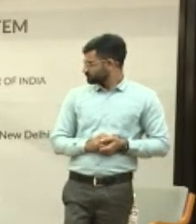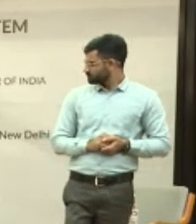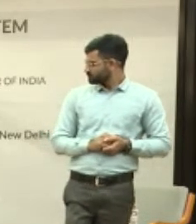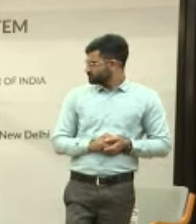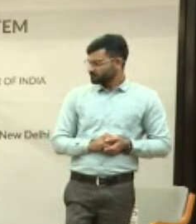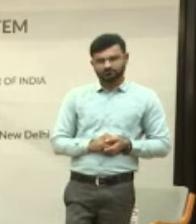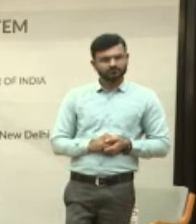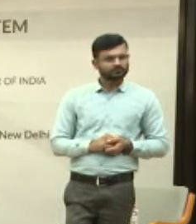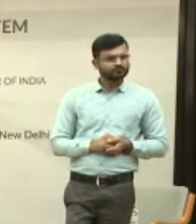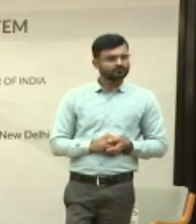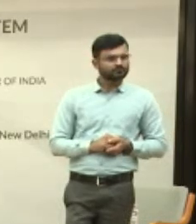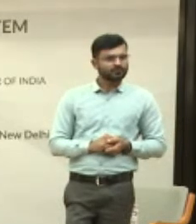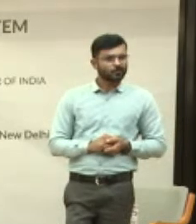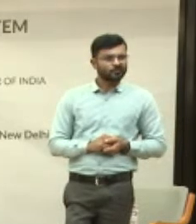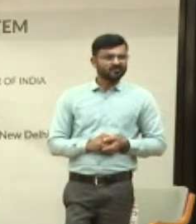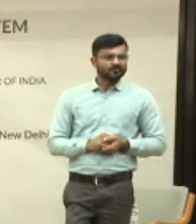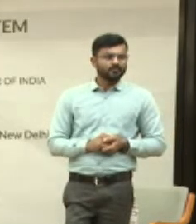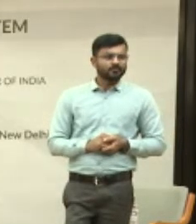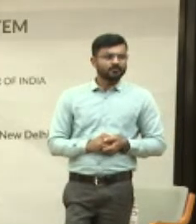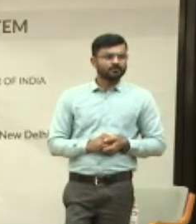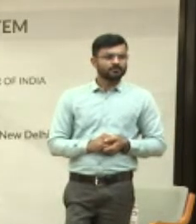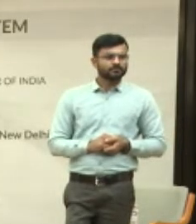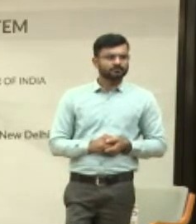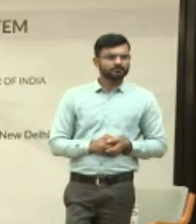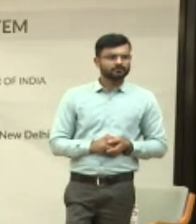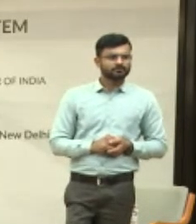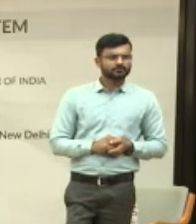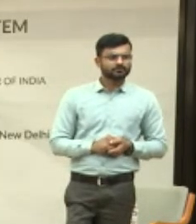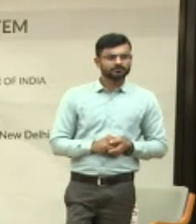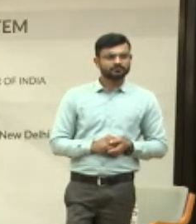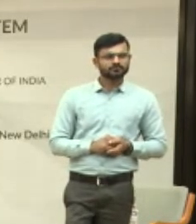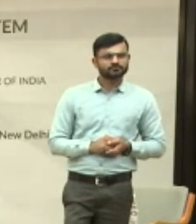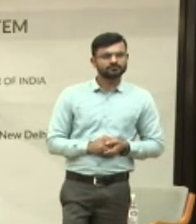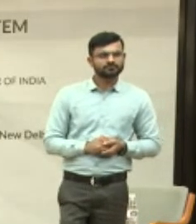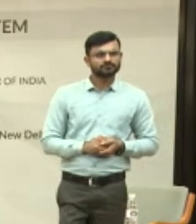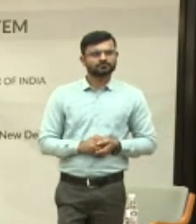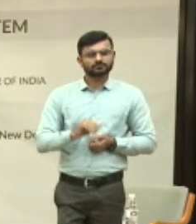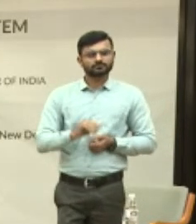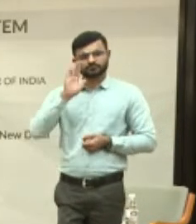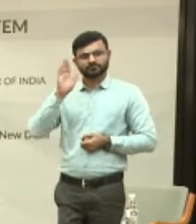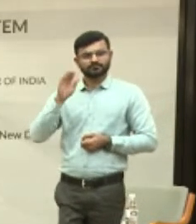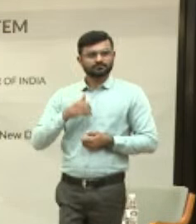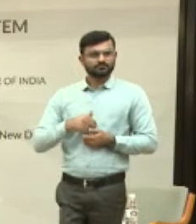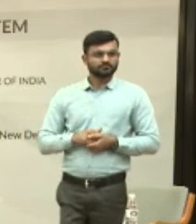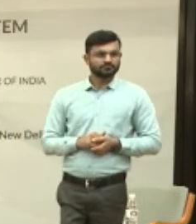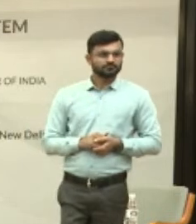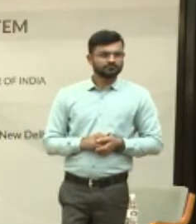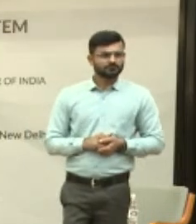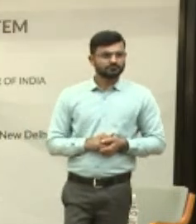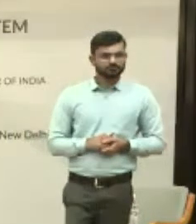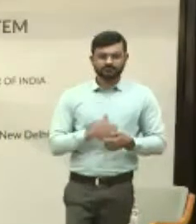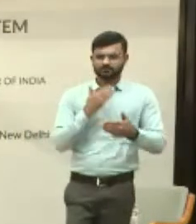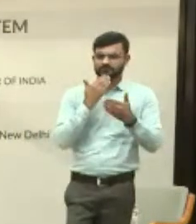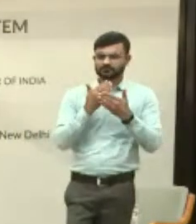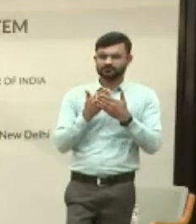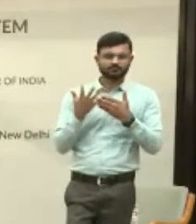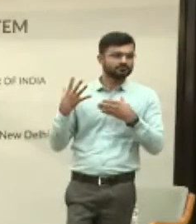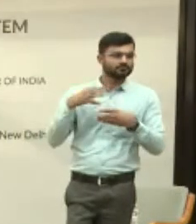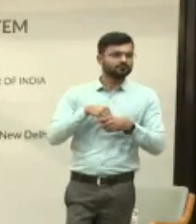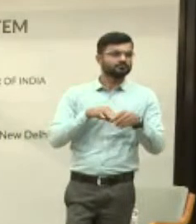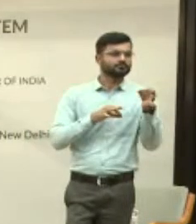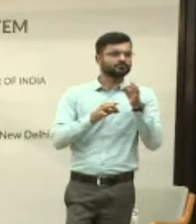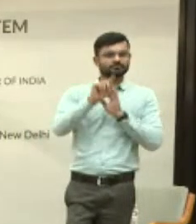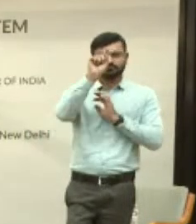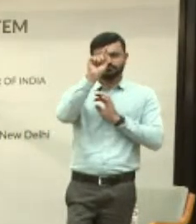you could have the mic sent there, Keshav. Yes. Yeah. Hello. Thank you for an excellent talk,